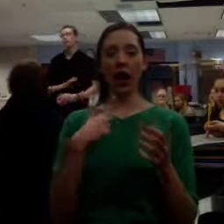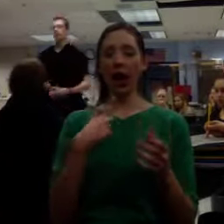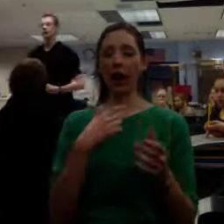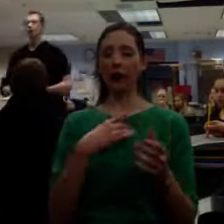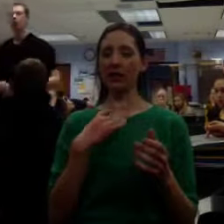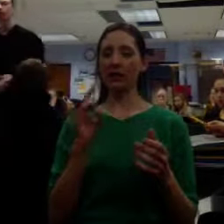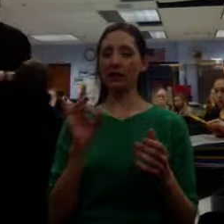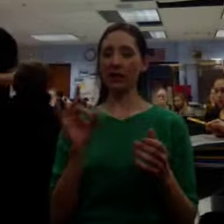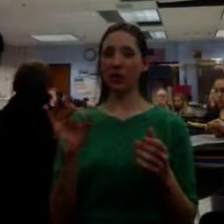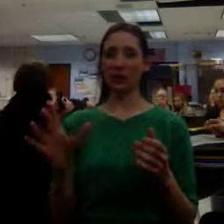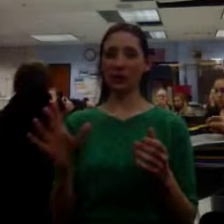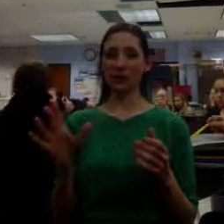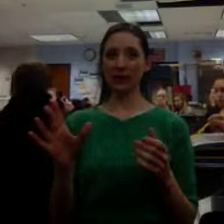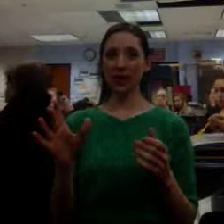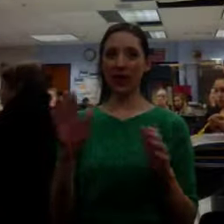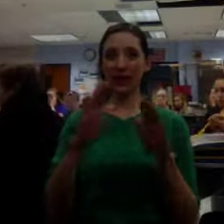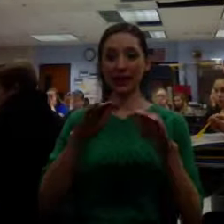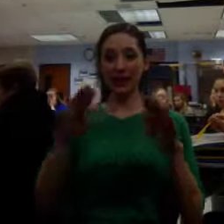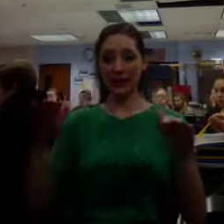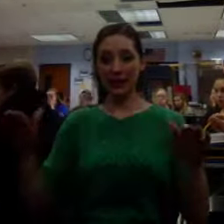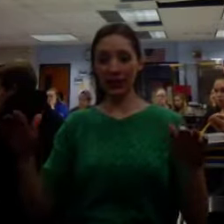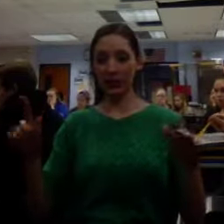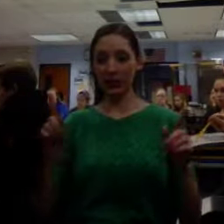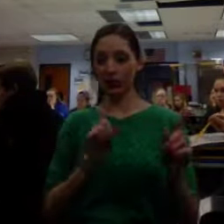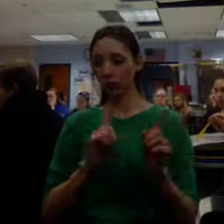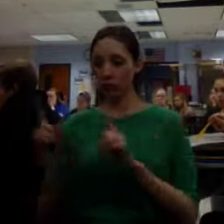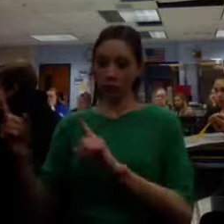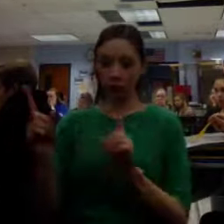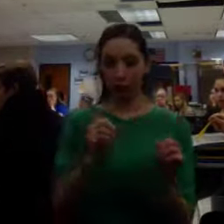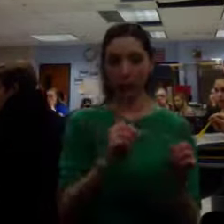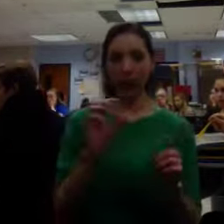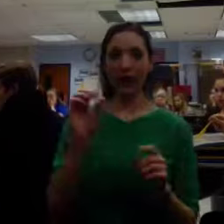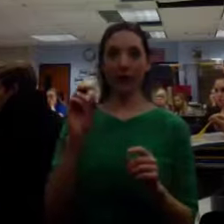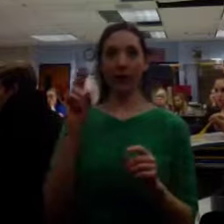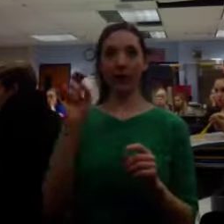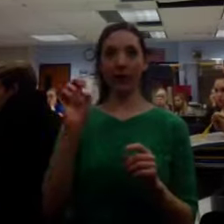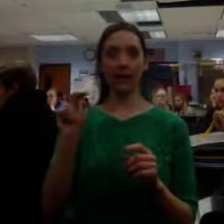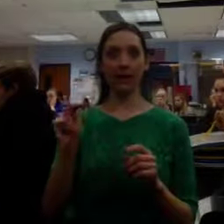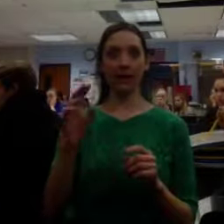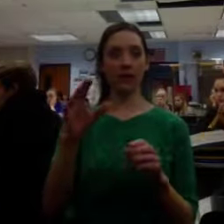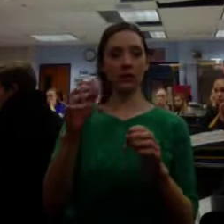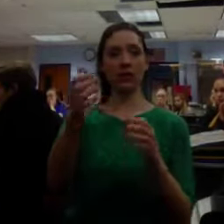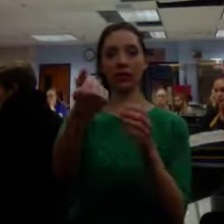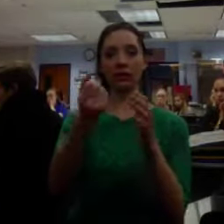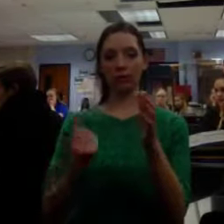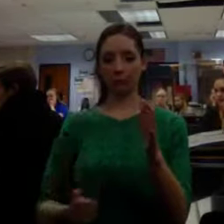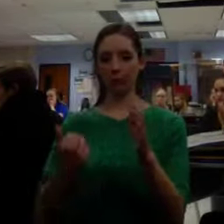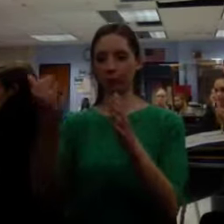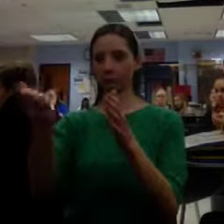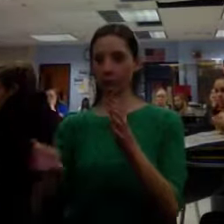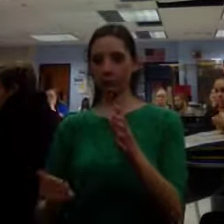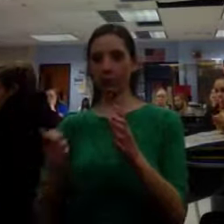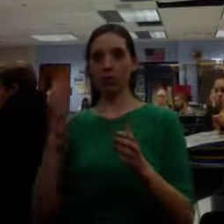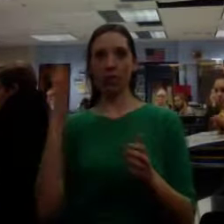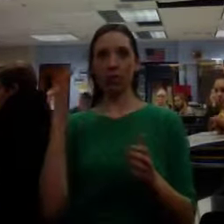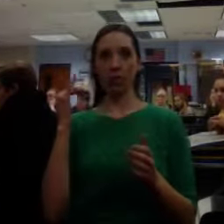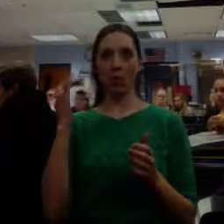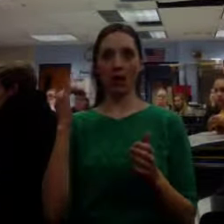opening. So when we're done with the pizza, you guys will move into the cafeteria, do your lesson